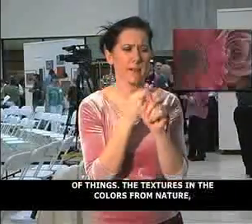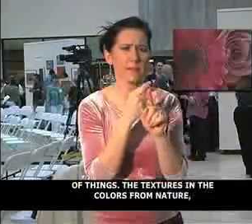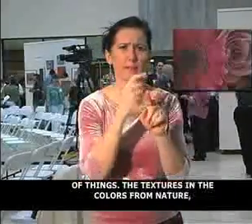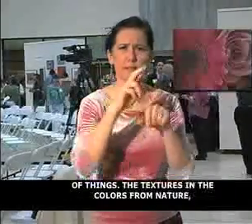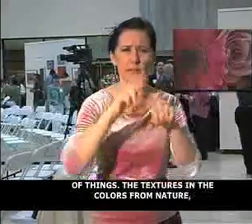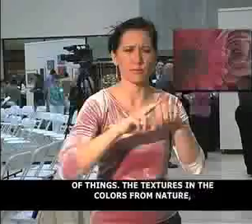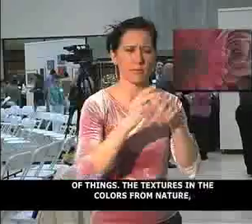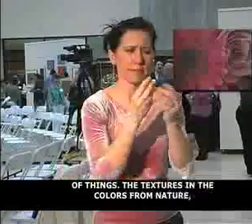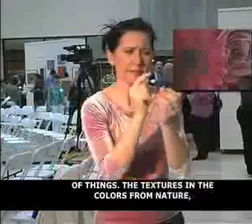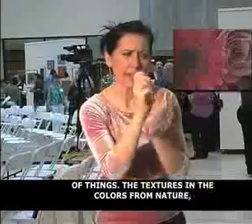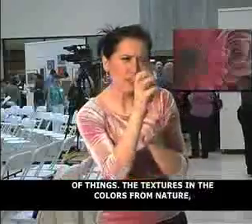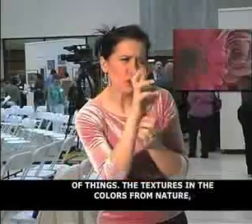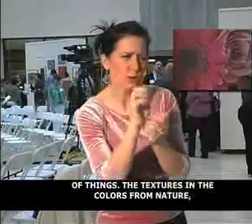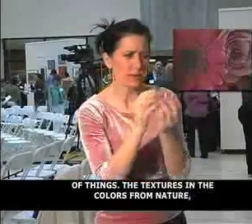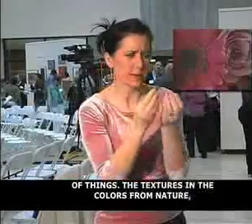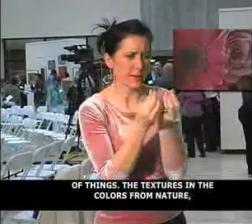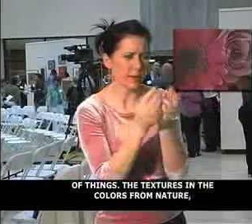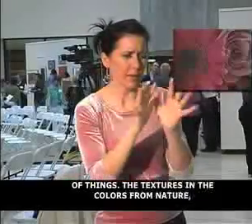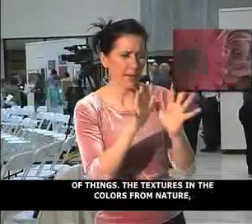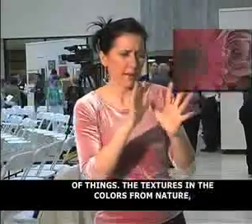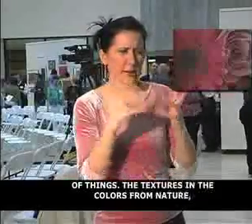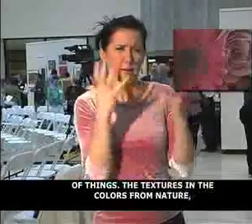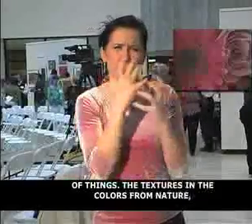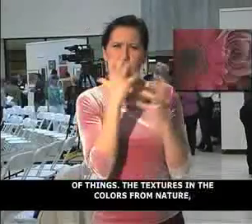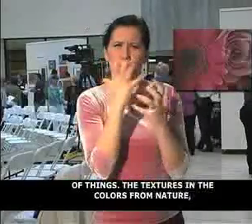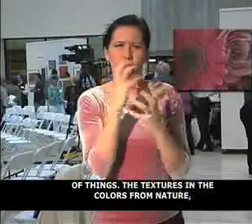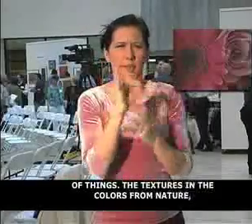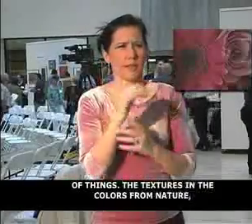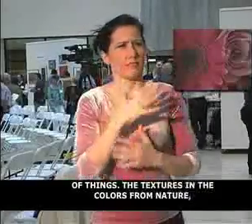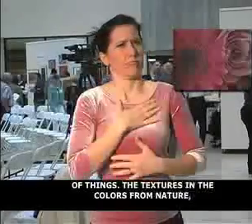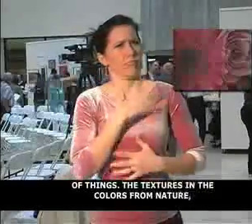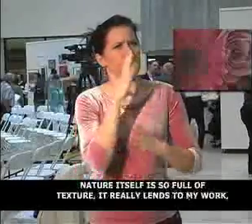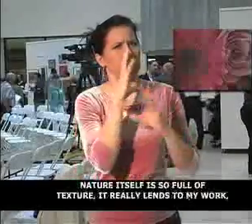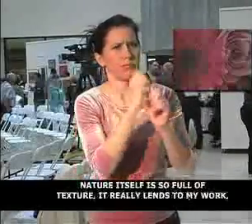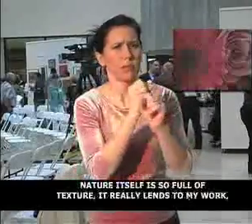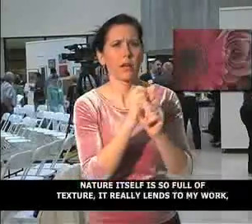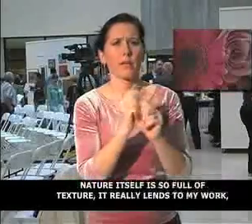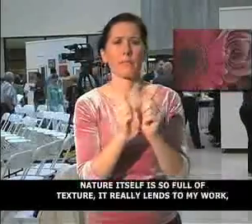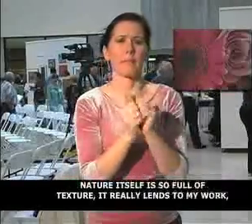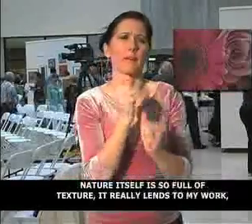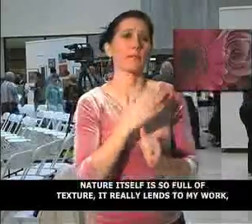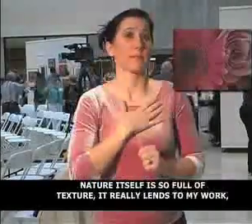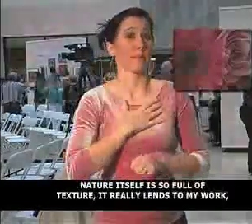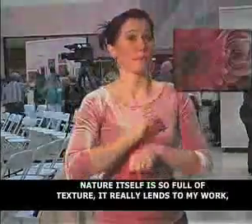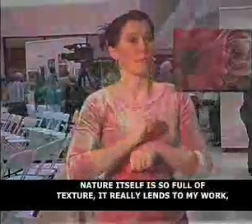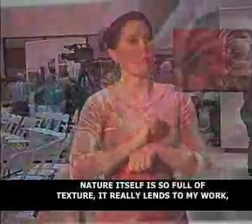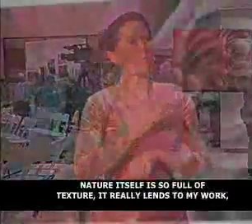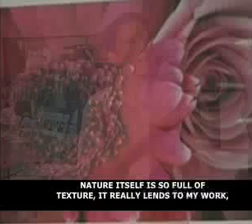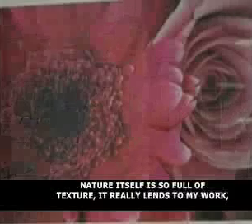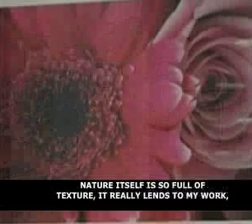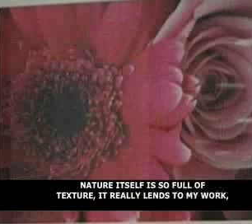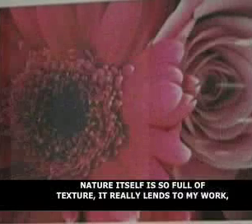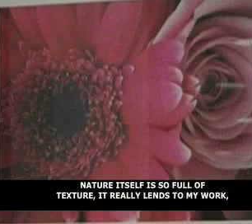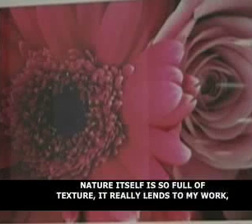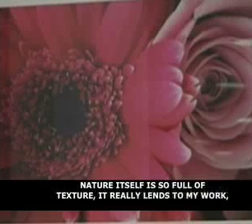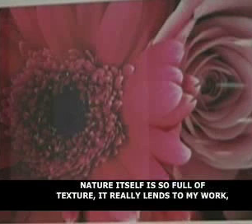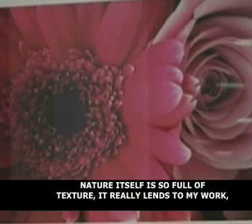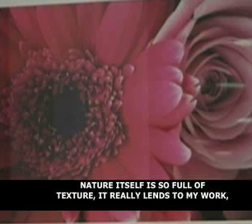textures in the colors from nature. Nature itself is so full of texture. It really lends to